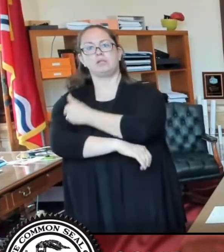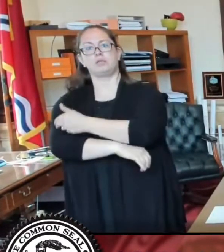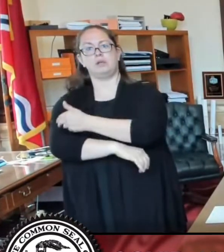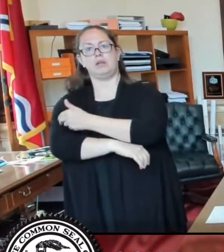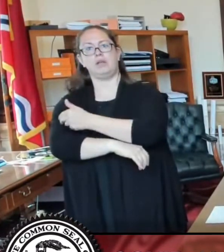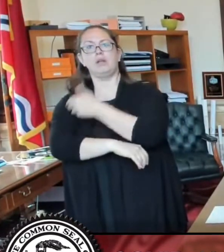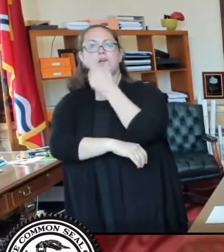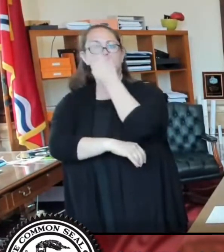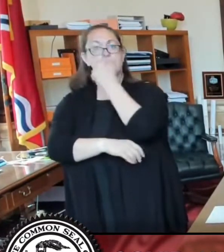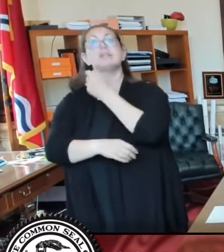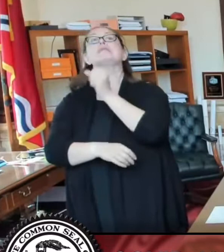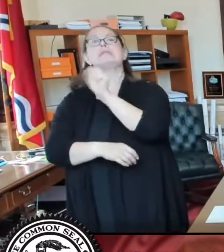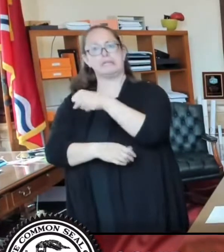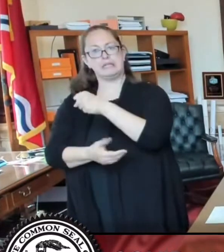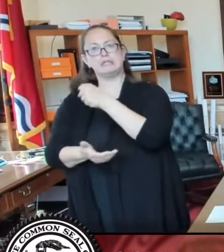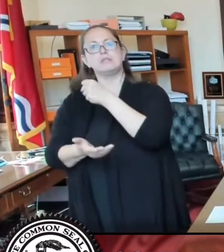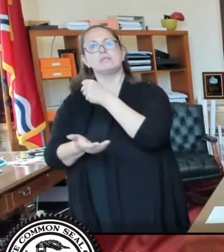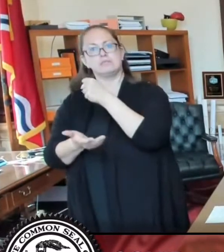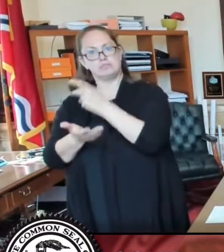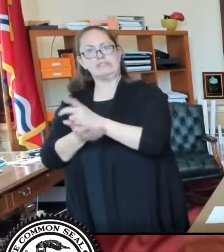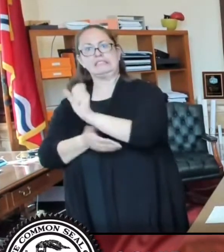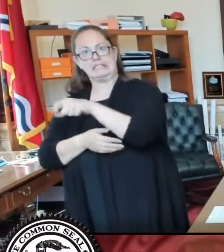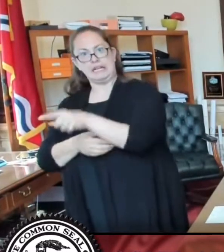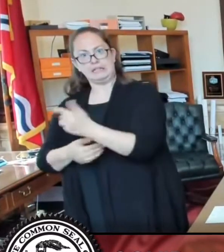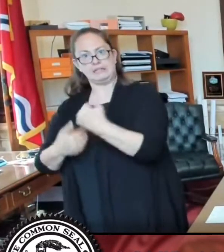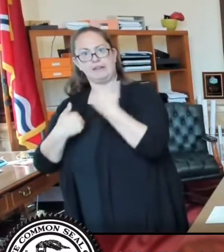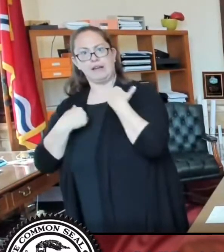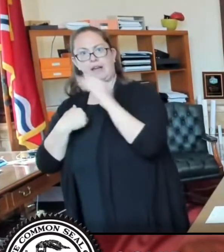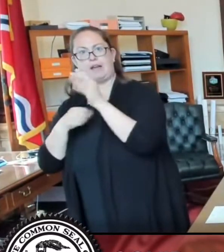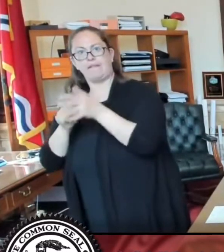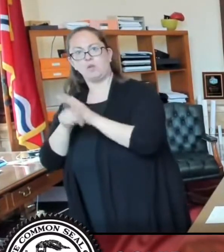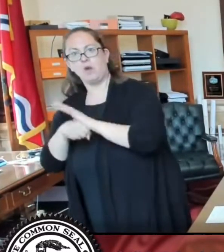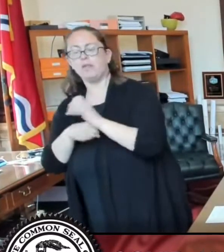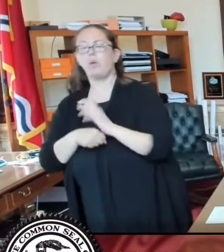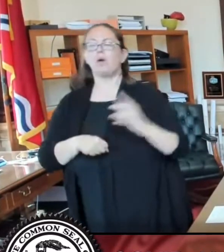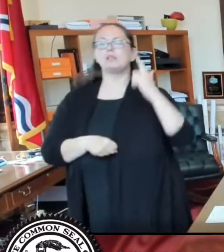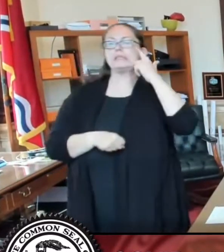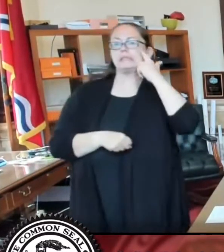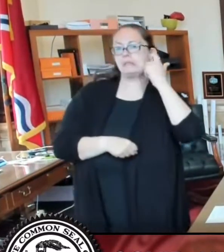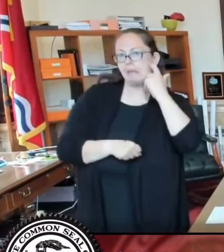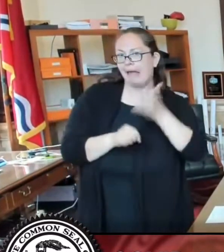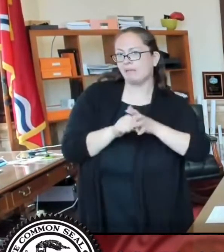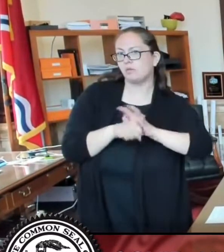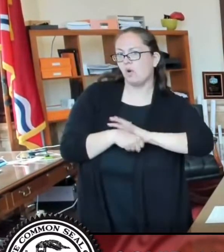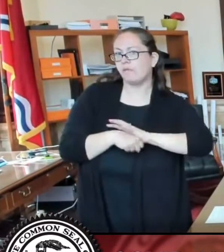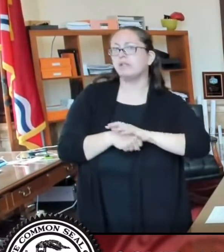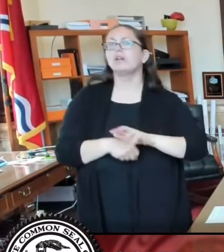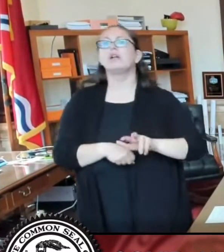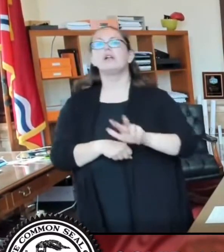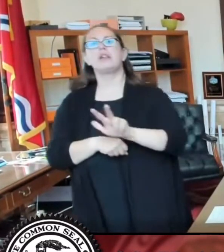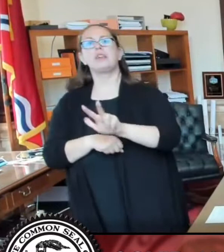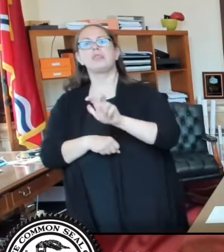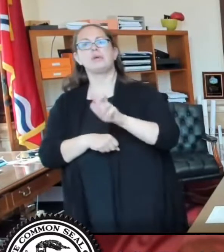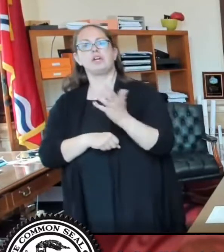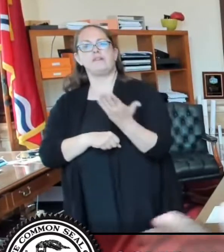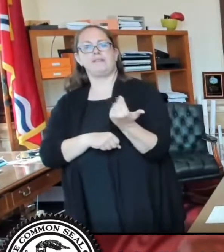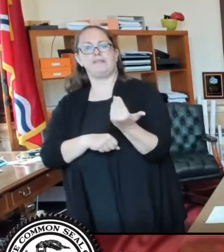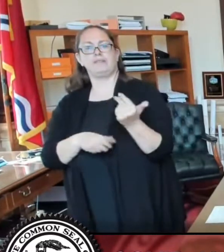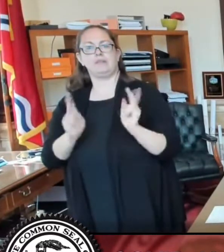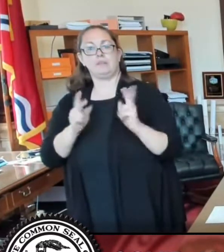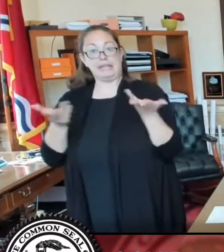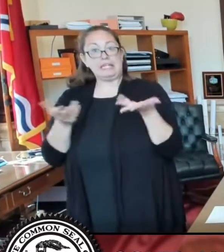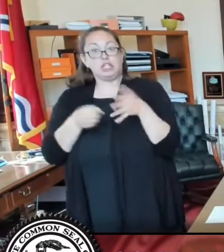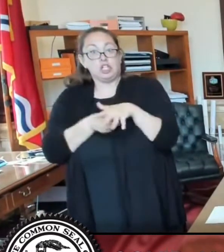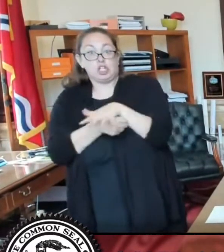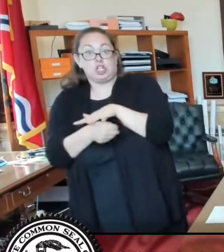of both confirmed and suspected cases of COVID. 315 people in the hospital in our